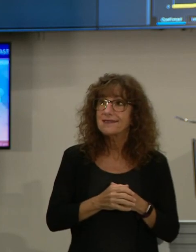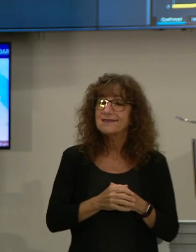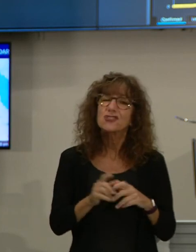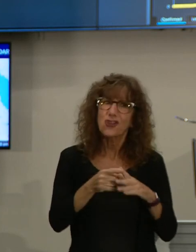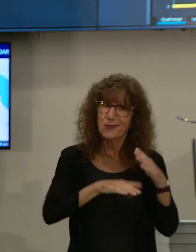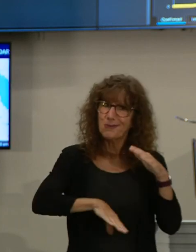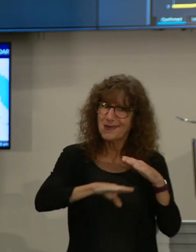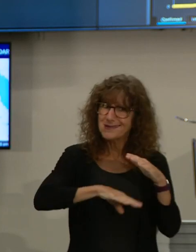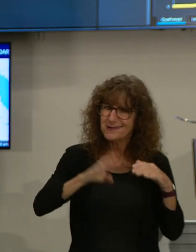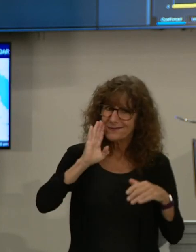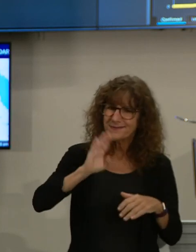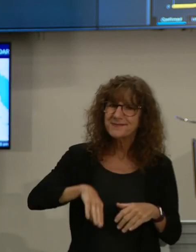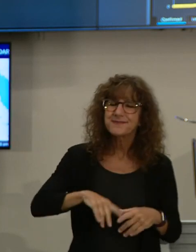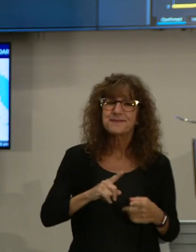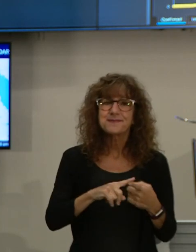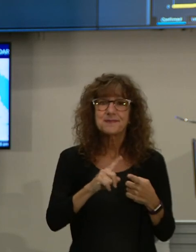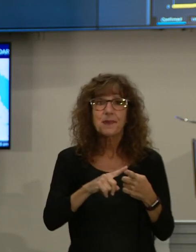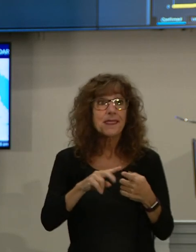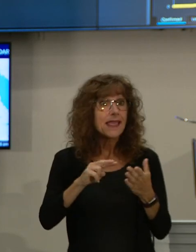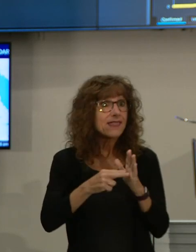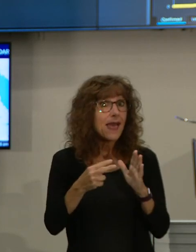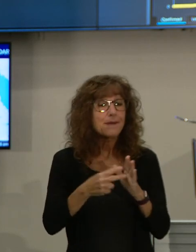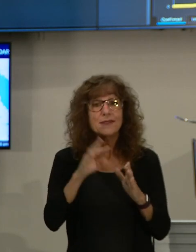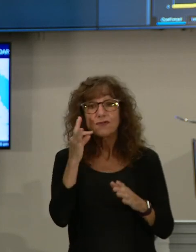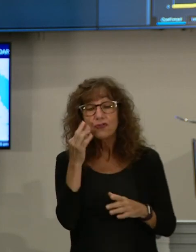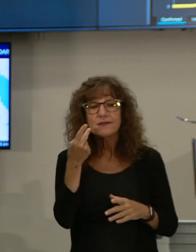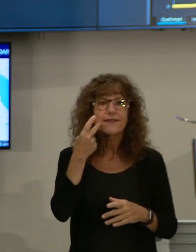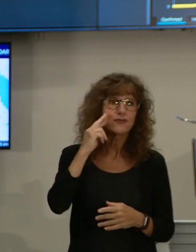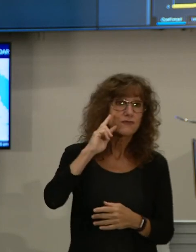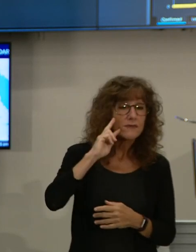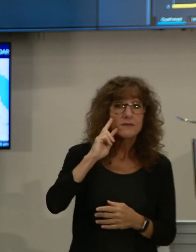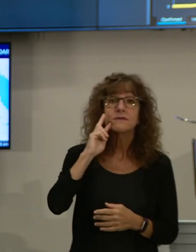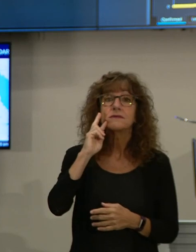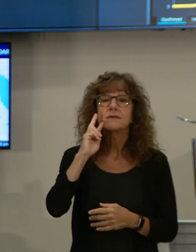basics. This means fruits and vegetables